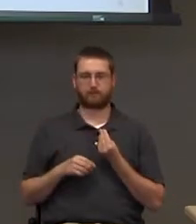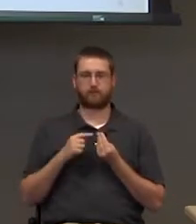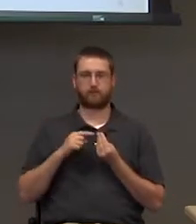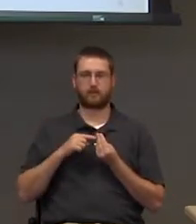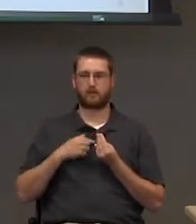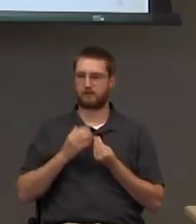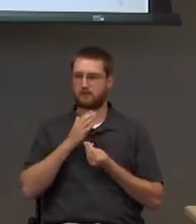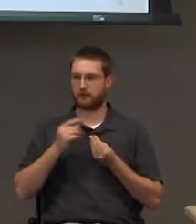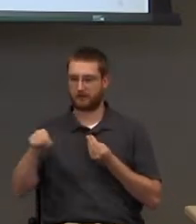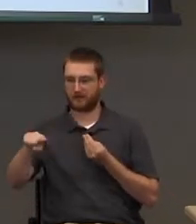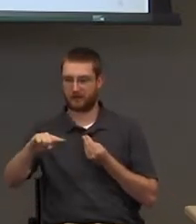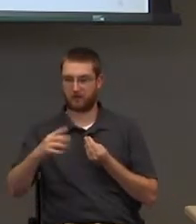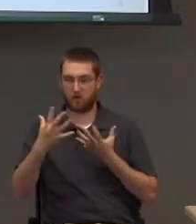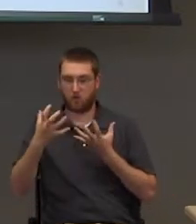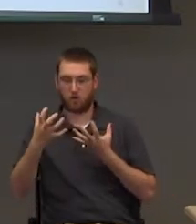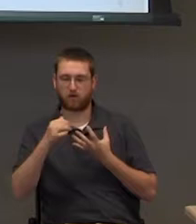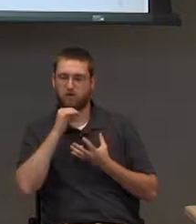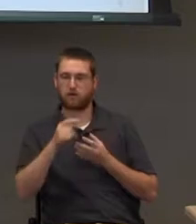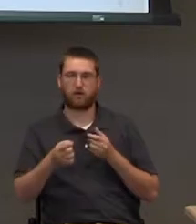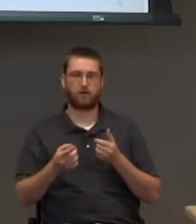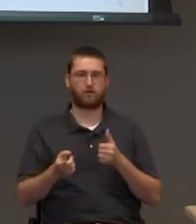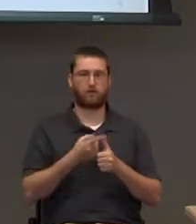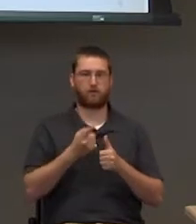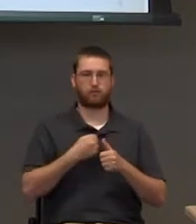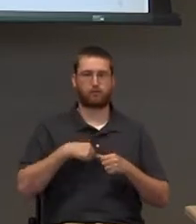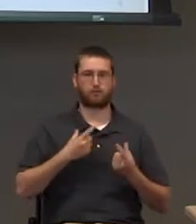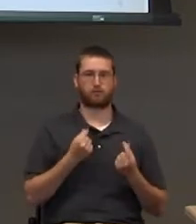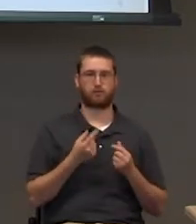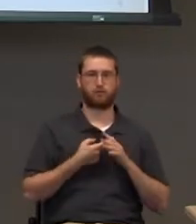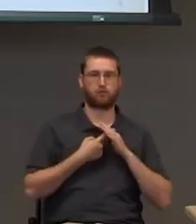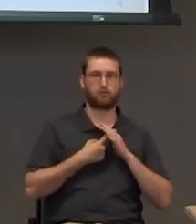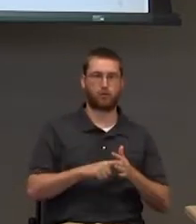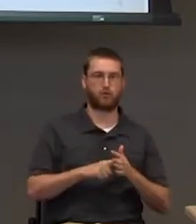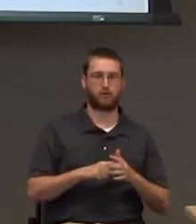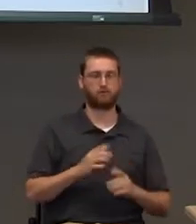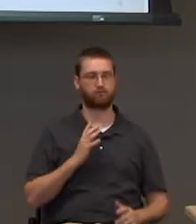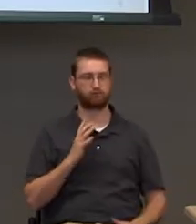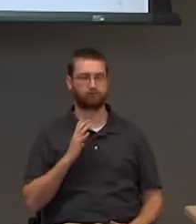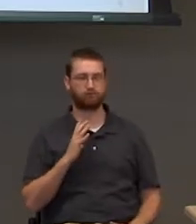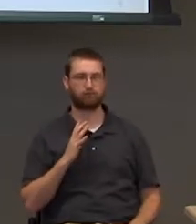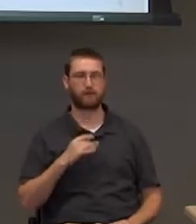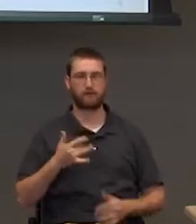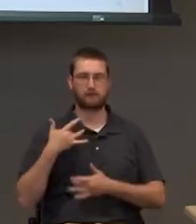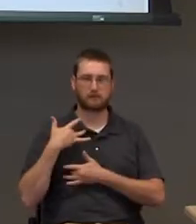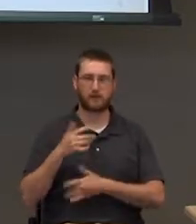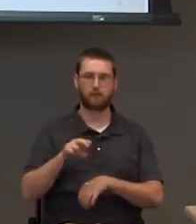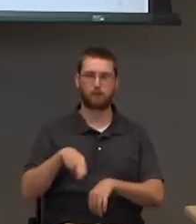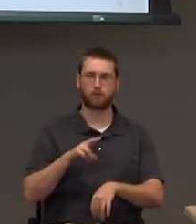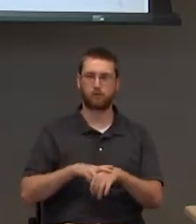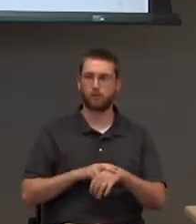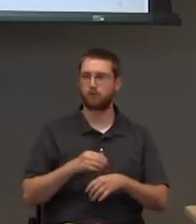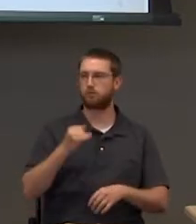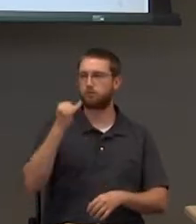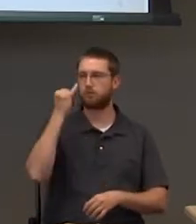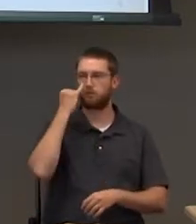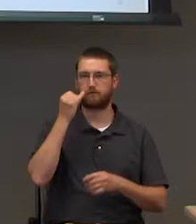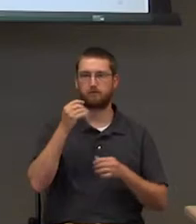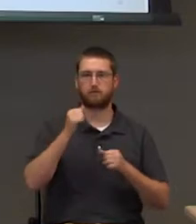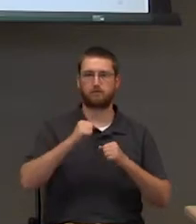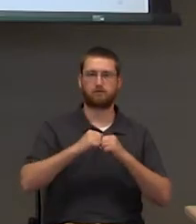some things that some folks want aren't going to be the first things we do out of the gate. And that's okay. That's typical. That's normal when you do these